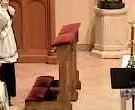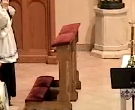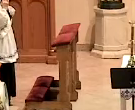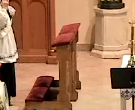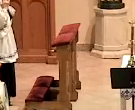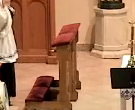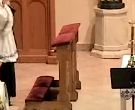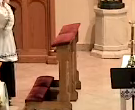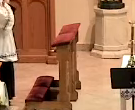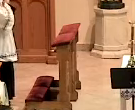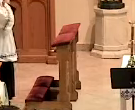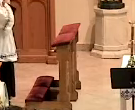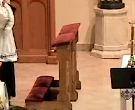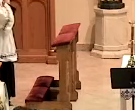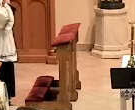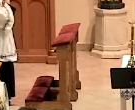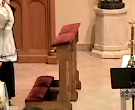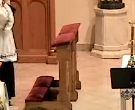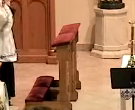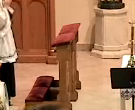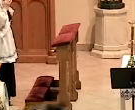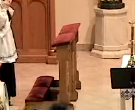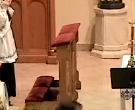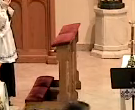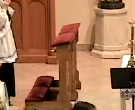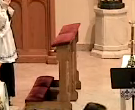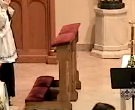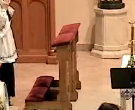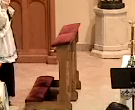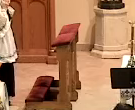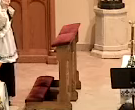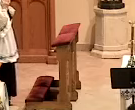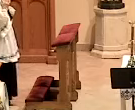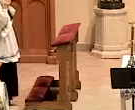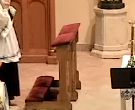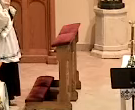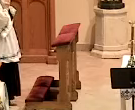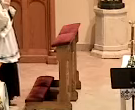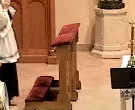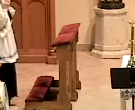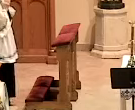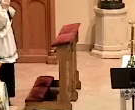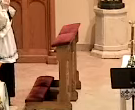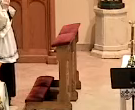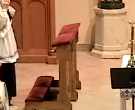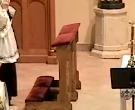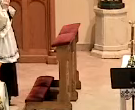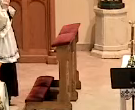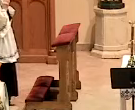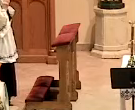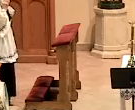direction, our visions wider view,